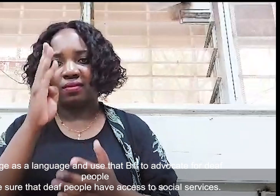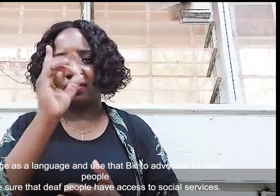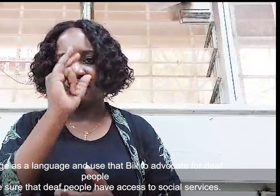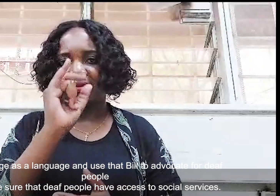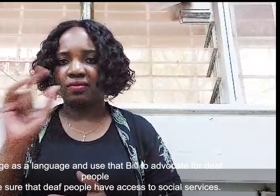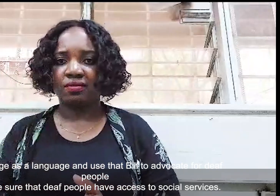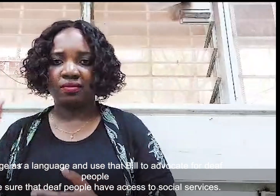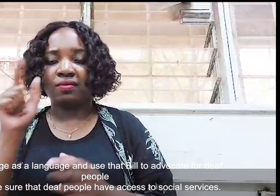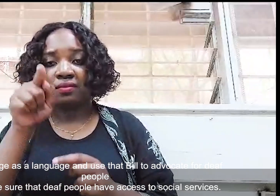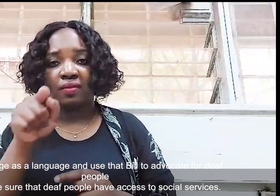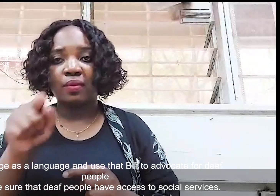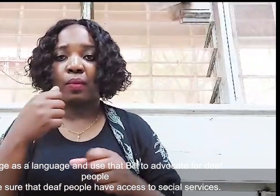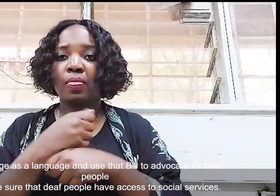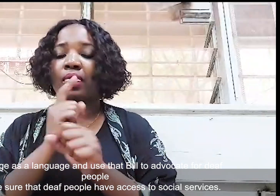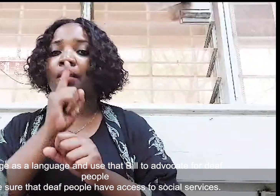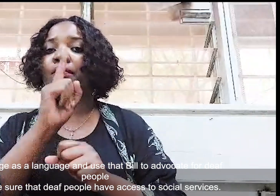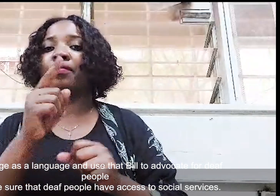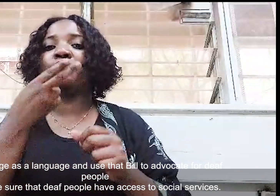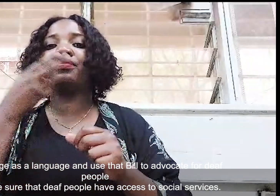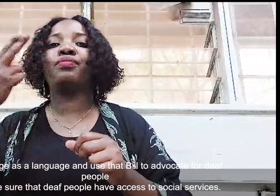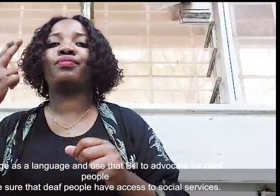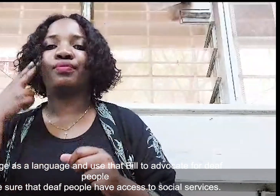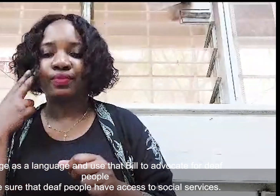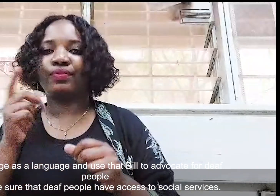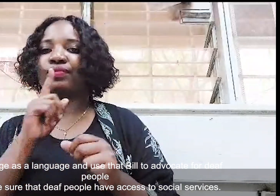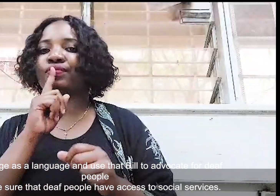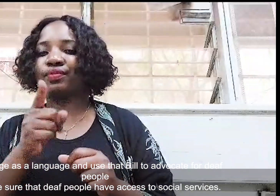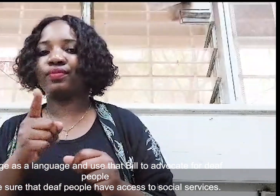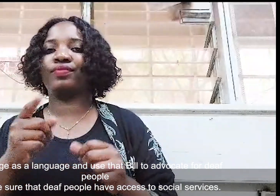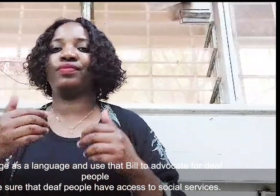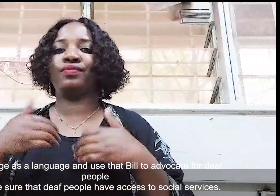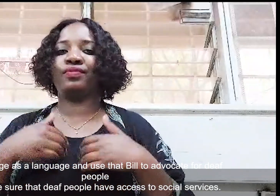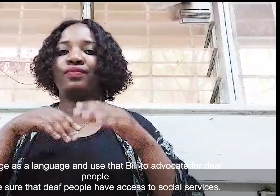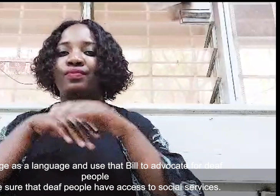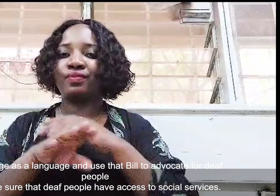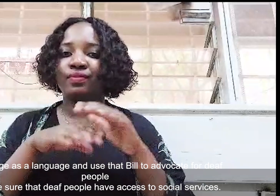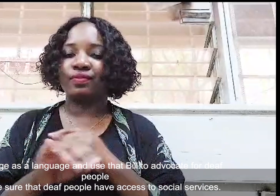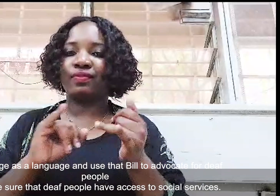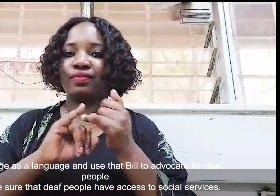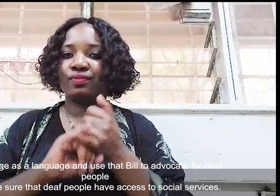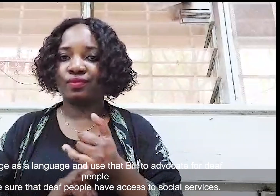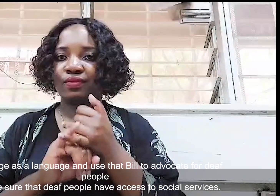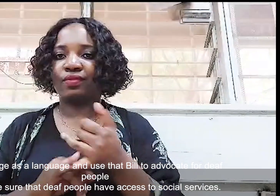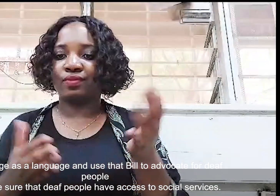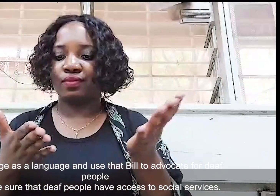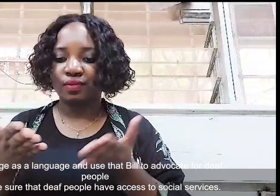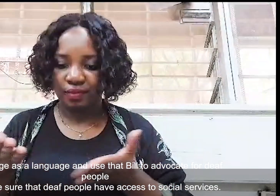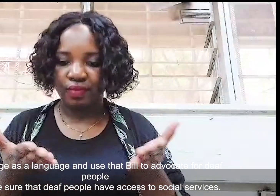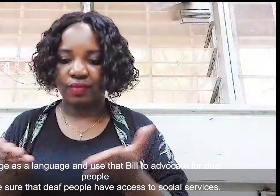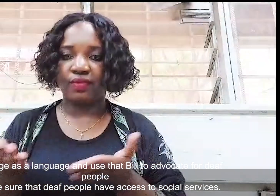language, and use that bill to advocate, you know, for deaf people, to make sure that deaf people have got access